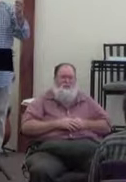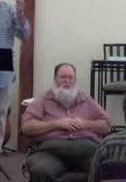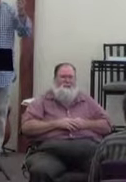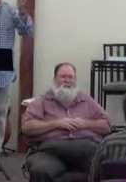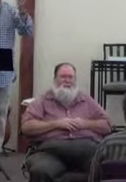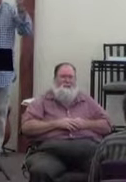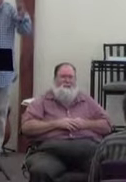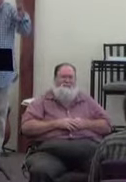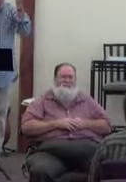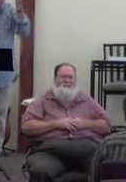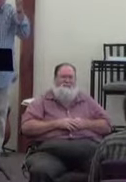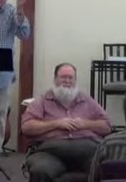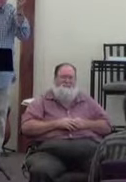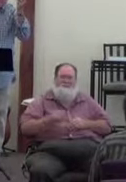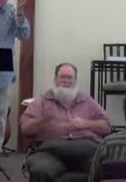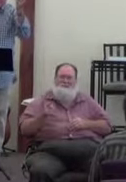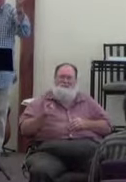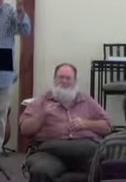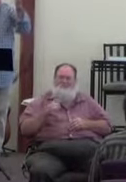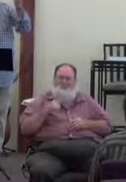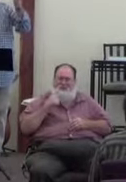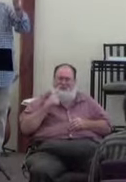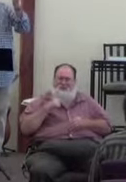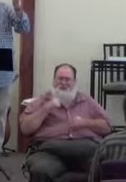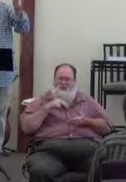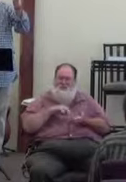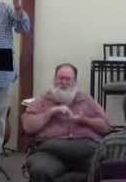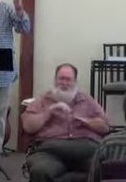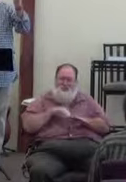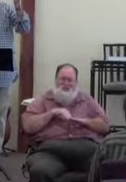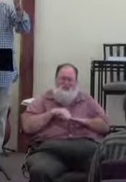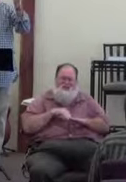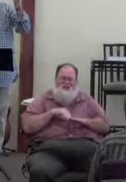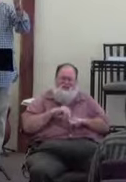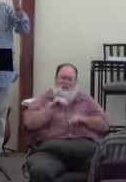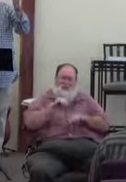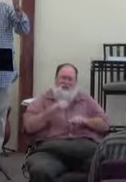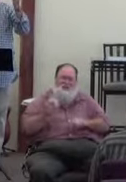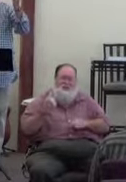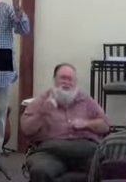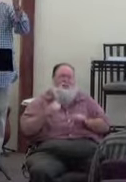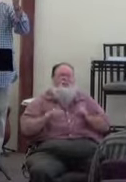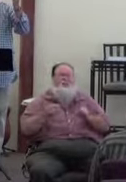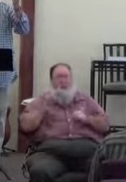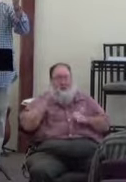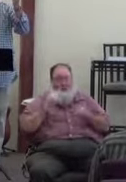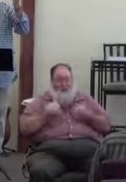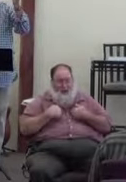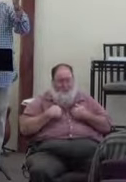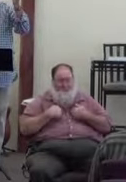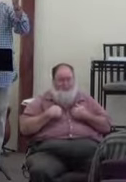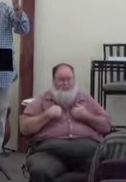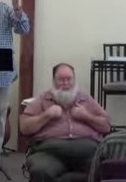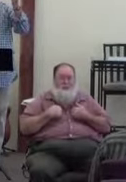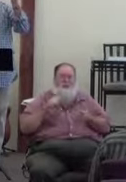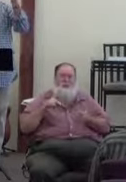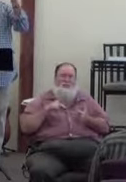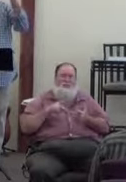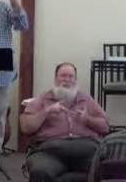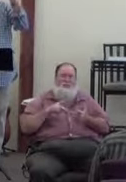The guy said they stood against the anointed one, but God had the perfect sacrificial